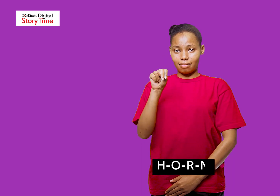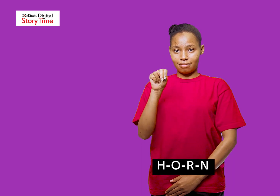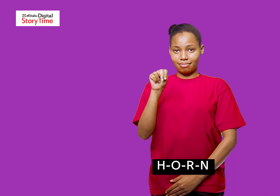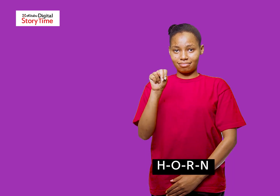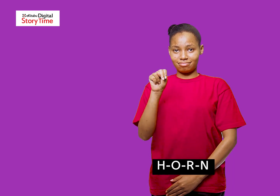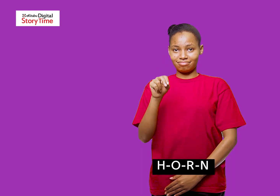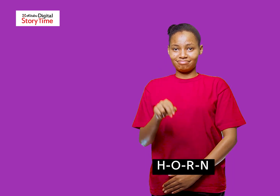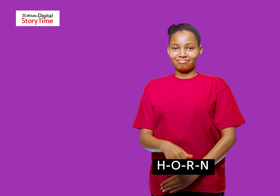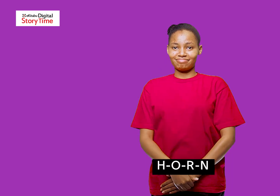Horn.